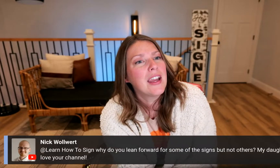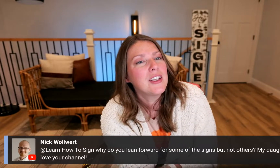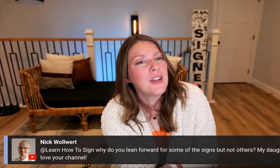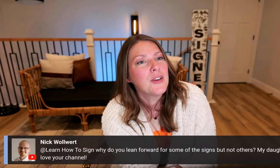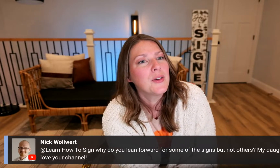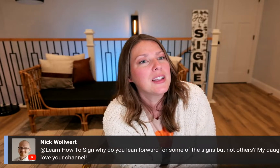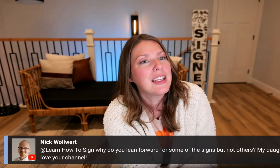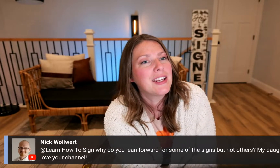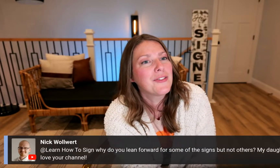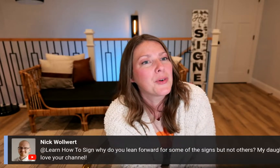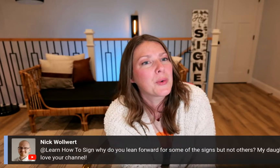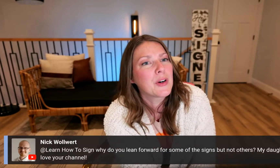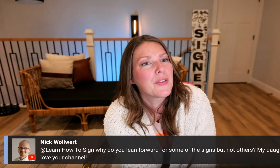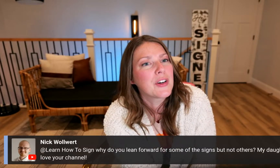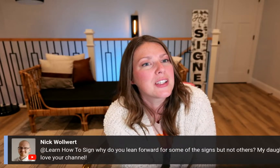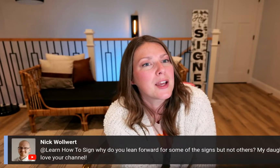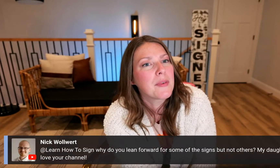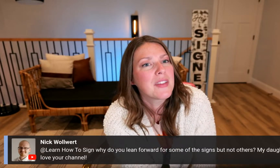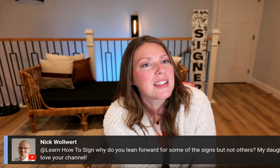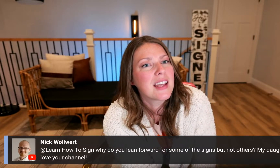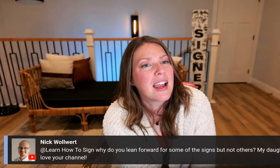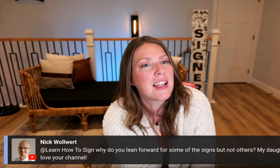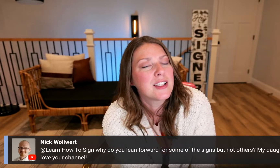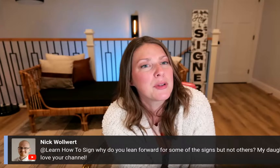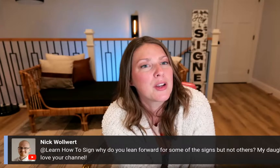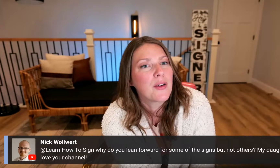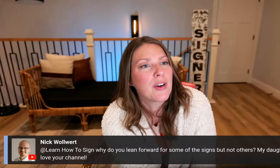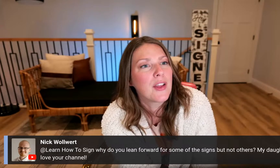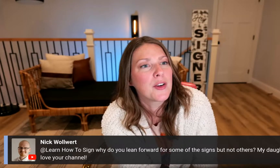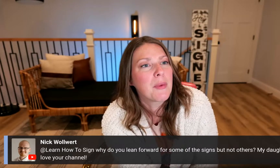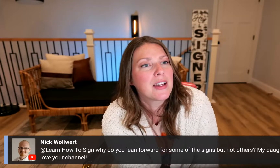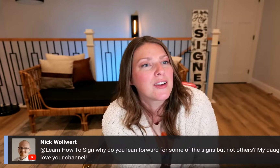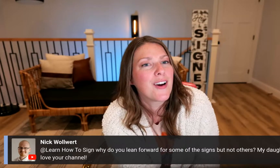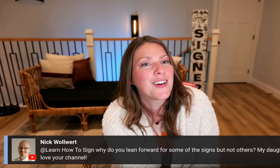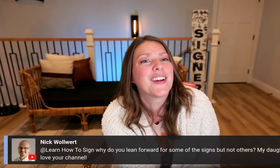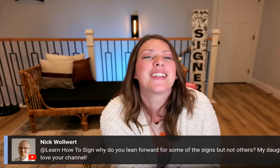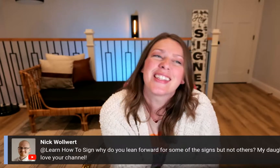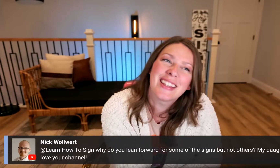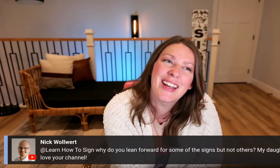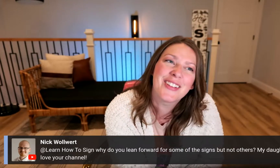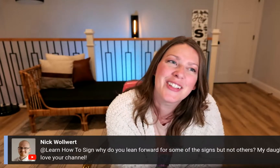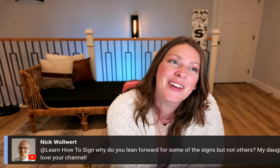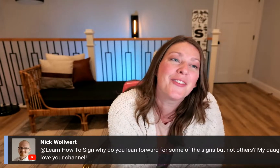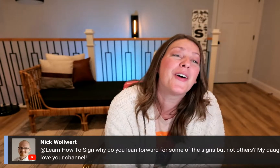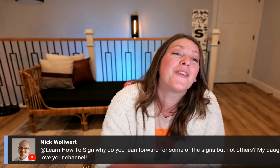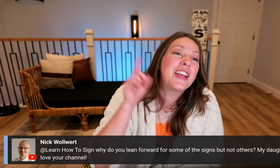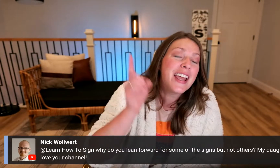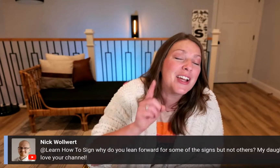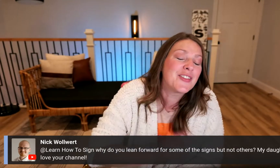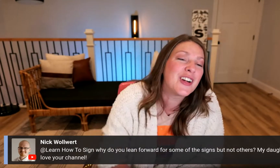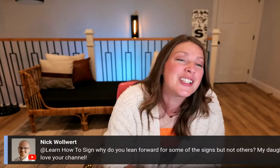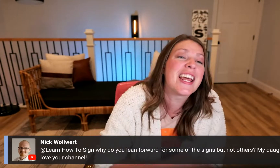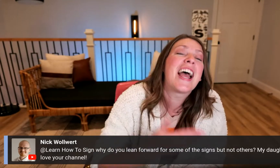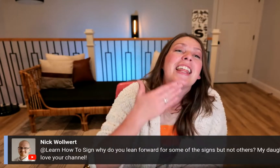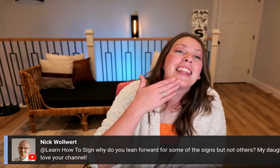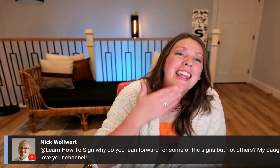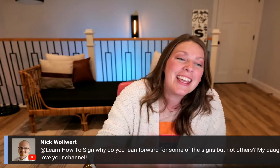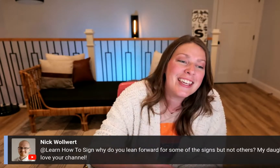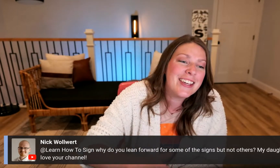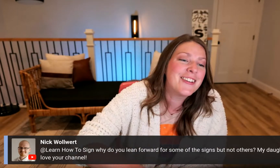do you lean forward for some of the signs but not for other? My daughters love your channel. Well, Nick, first, thank you